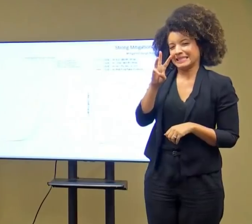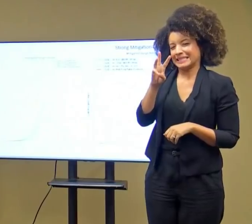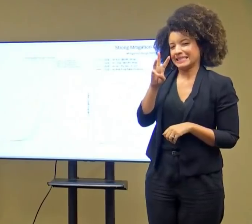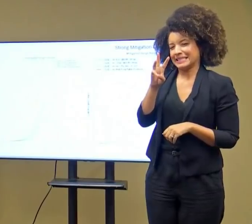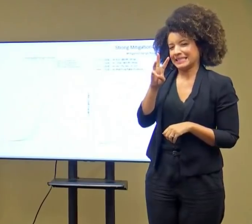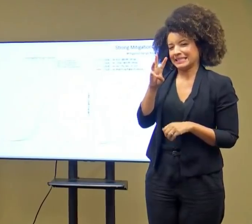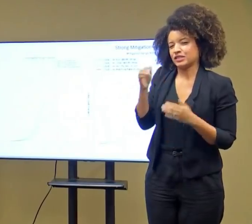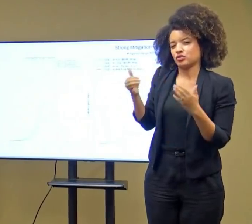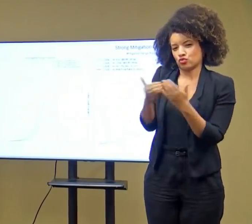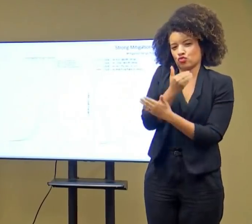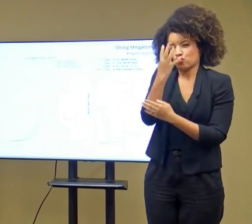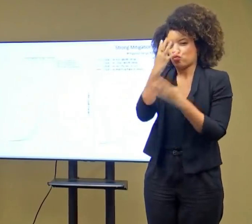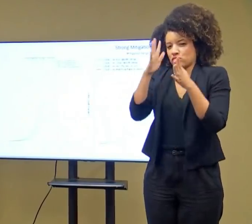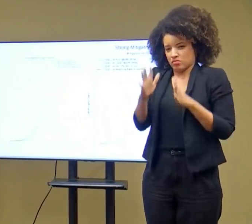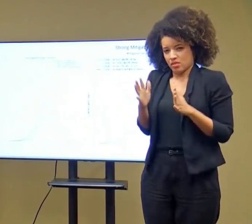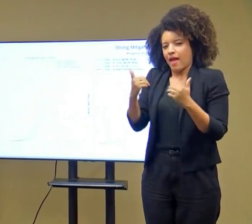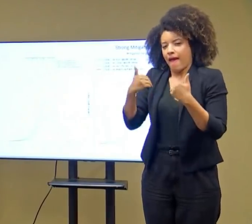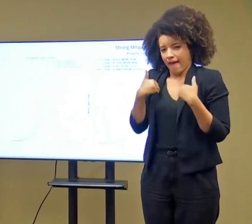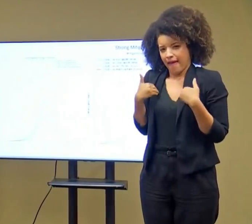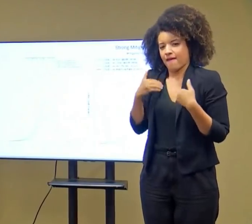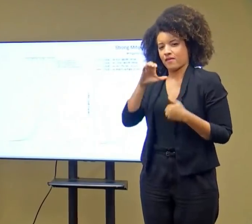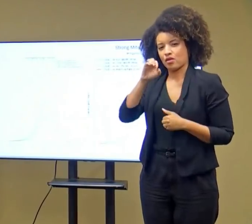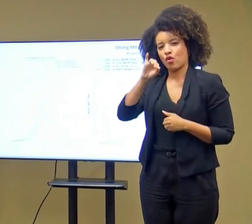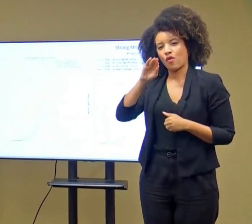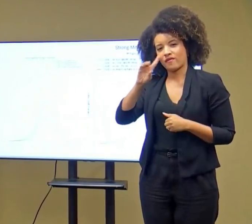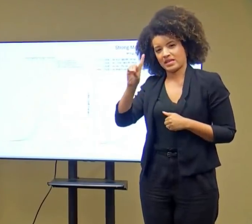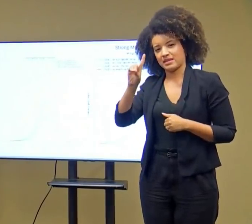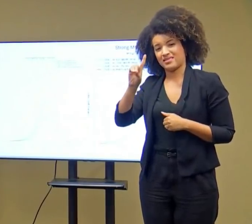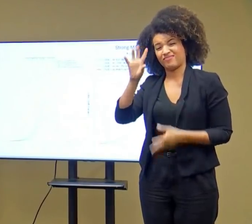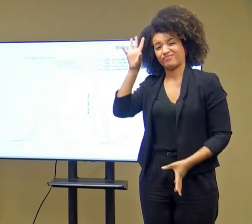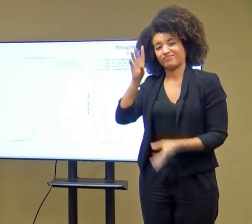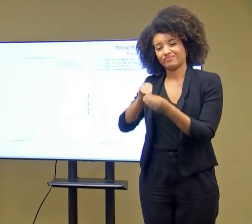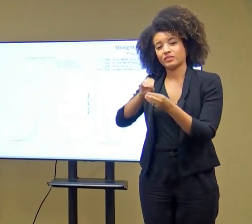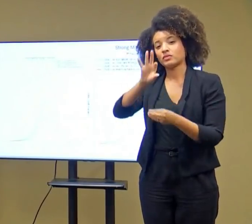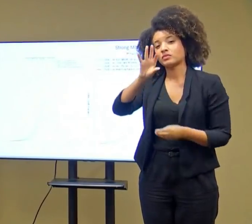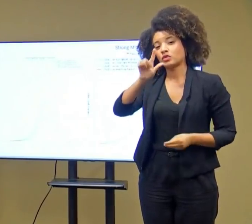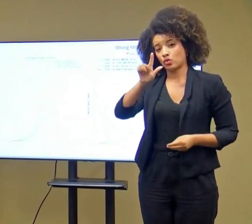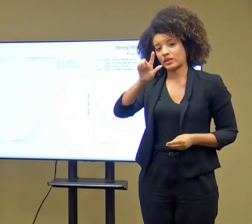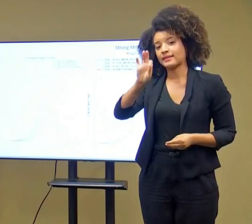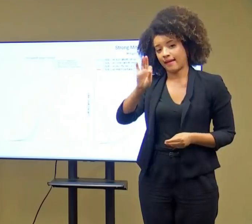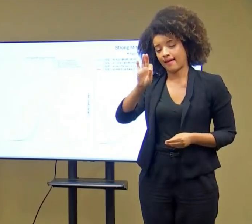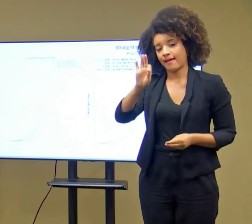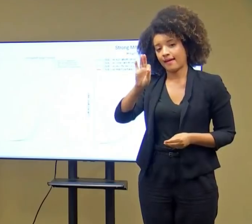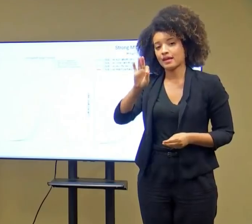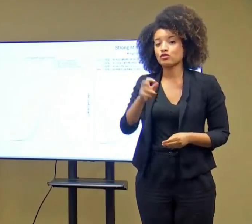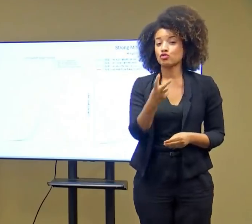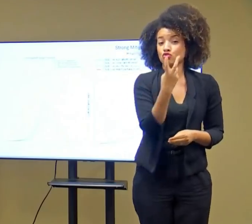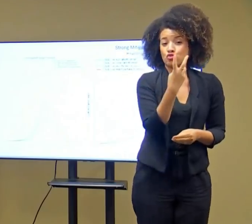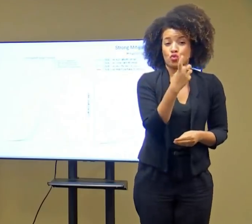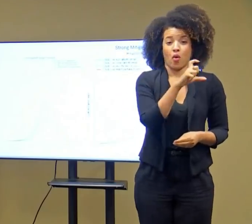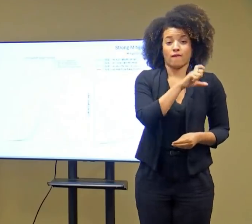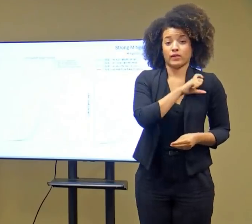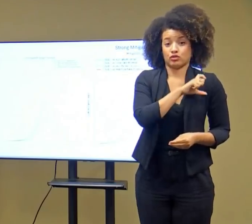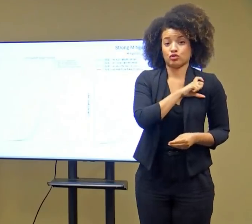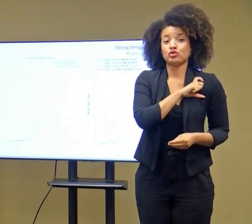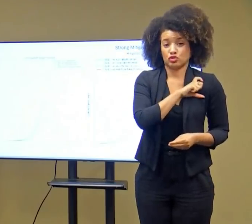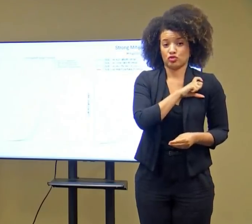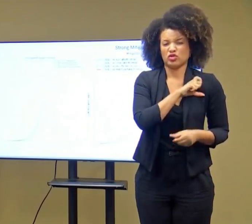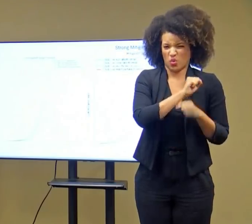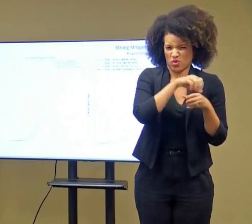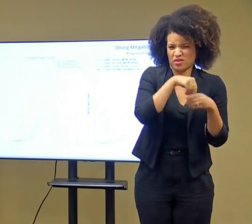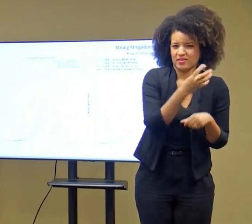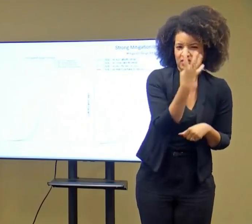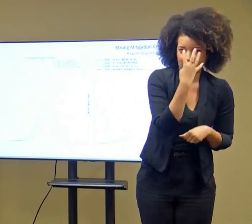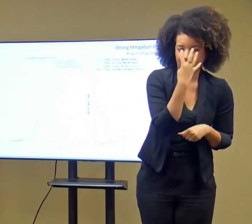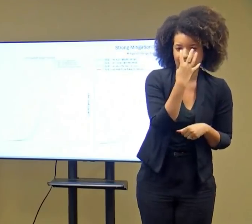inmates found to be COVID positive, so a total of 29 inmates, 2 detention officers. With